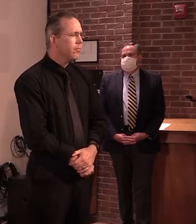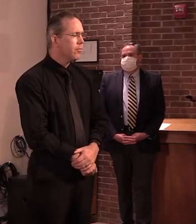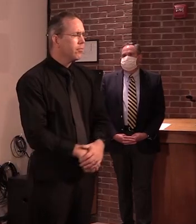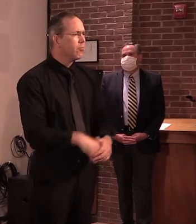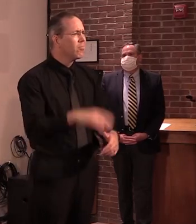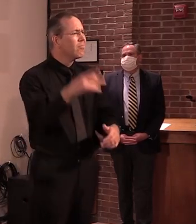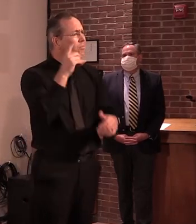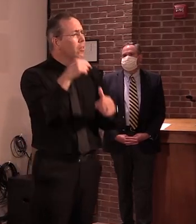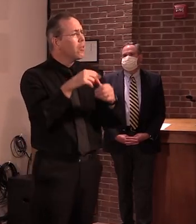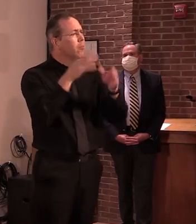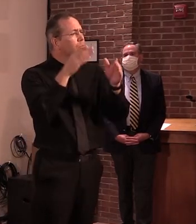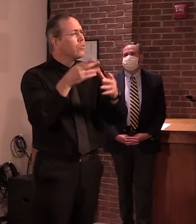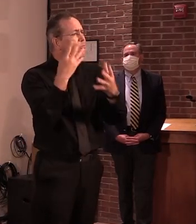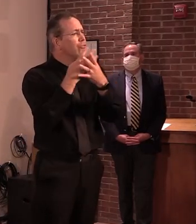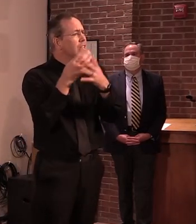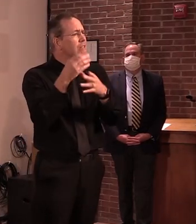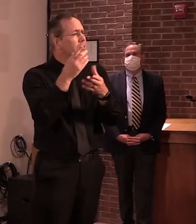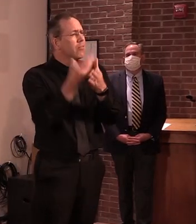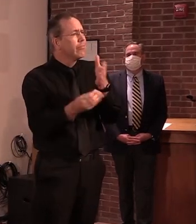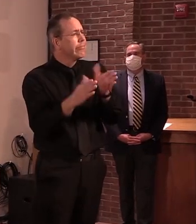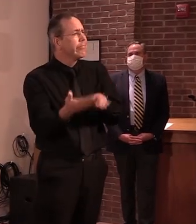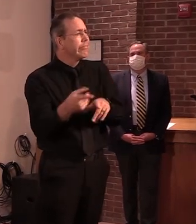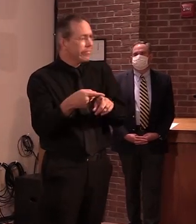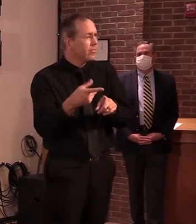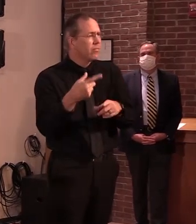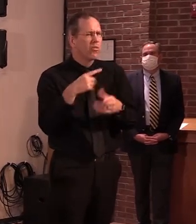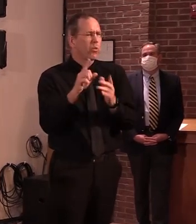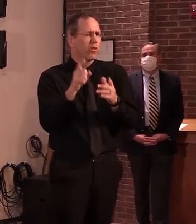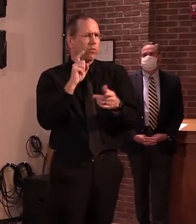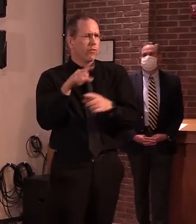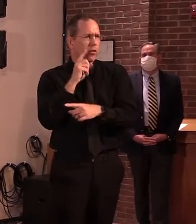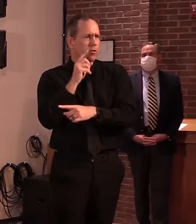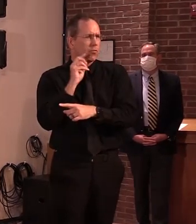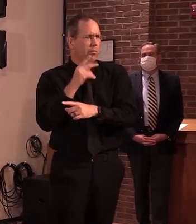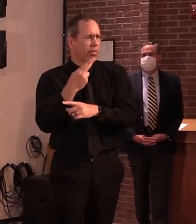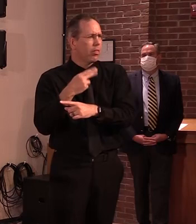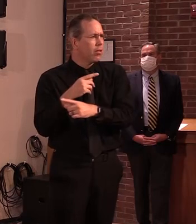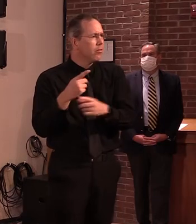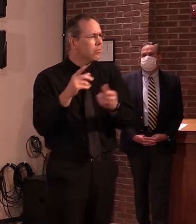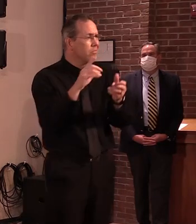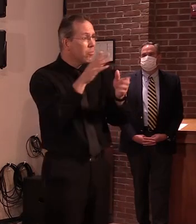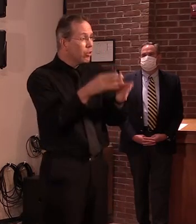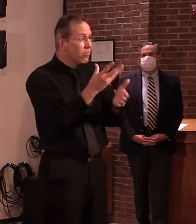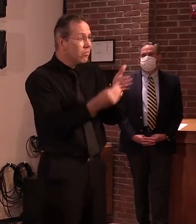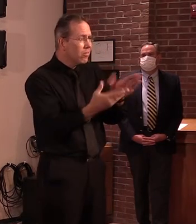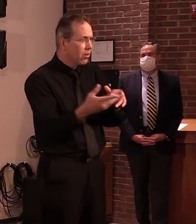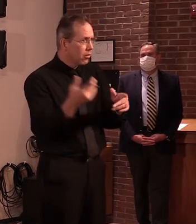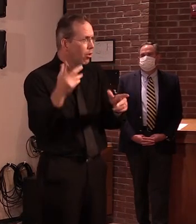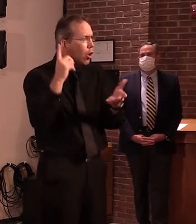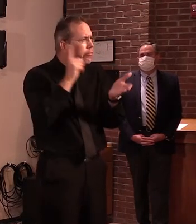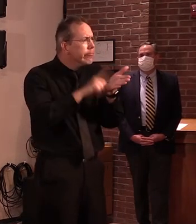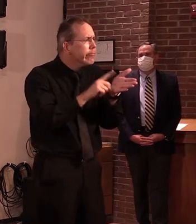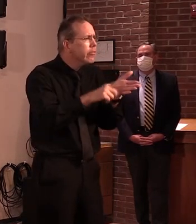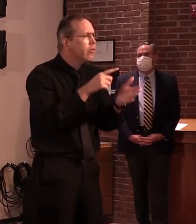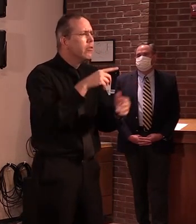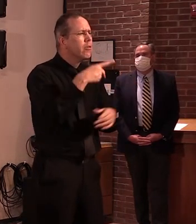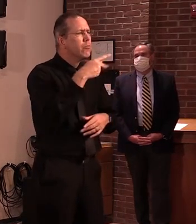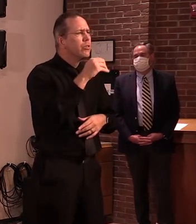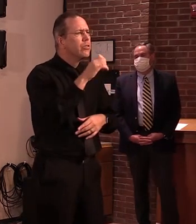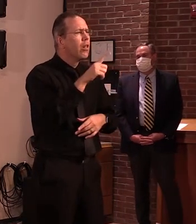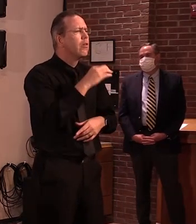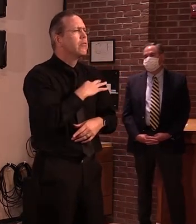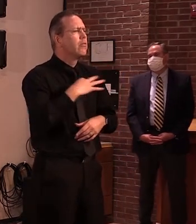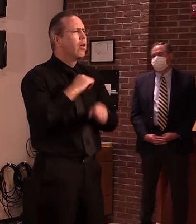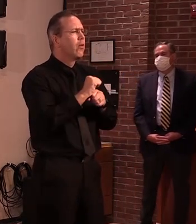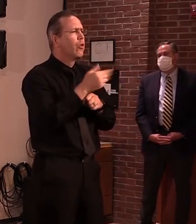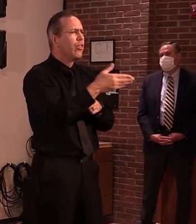Joe, the answer is no to that question, and I think what the Department of Correction is doing is waiting for the completion